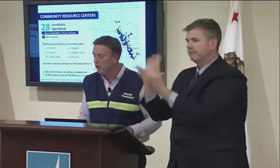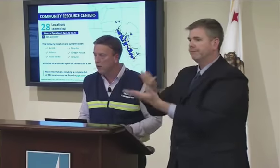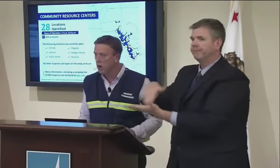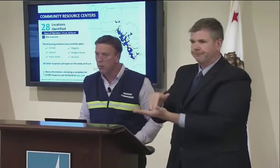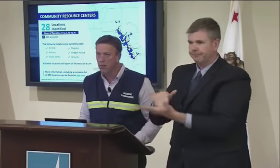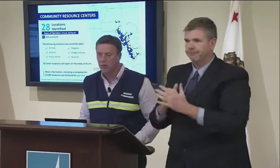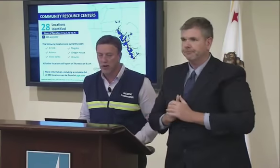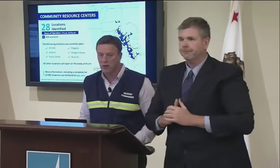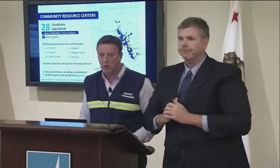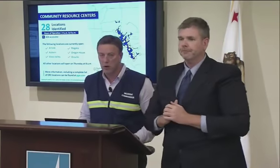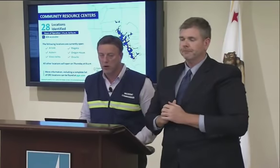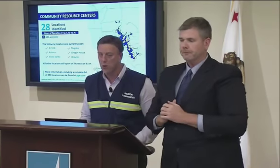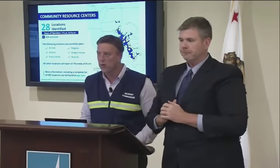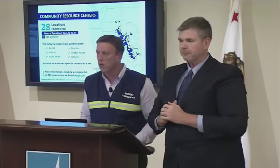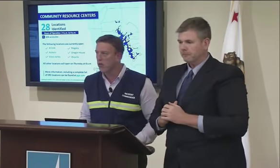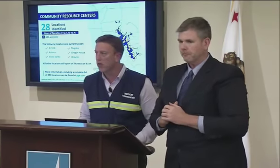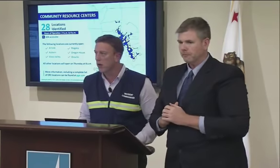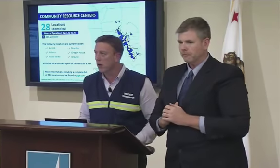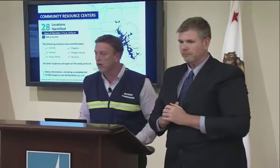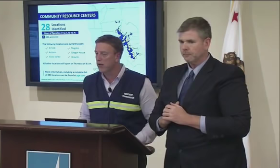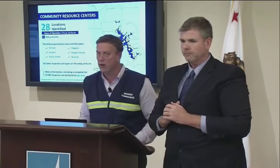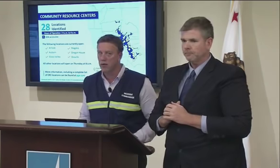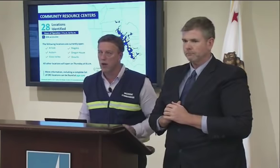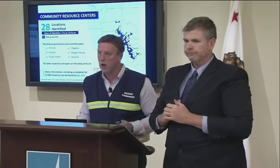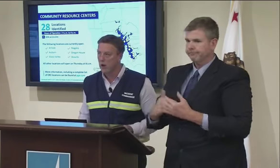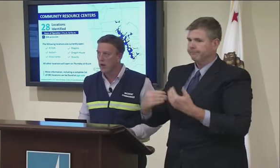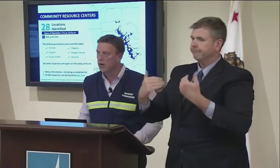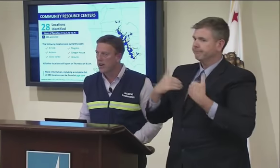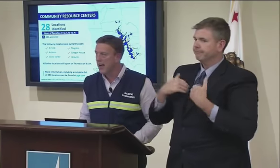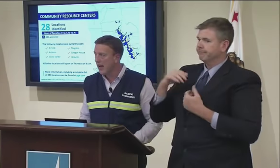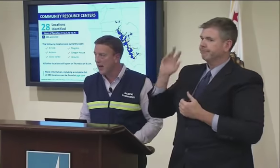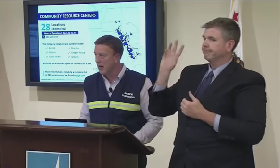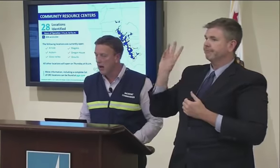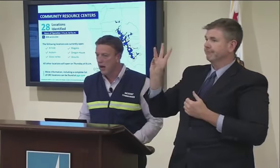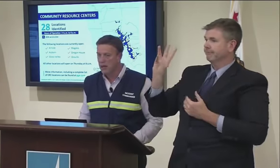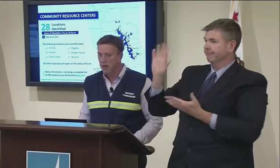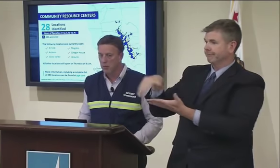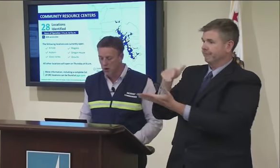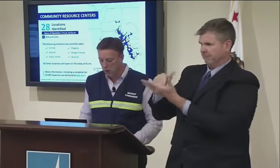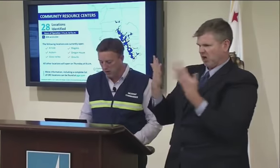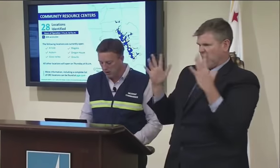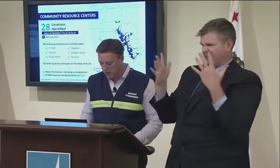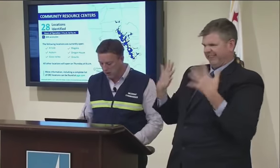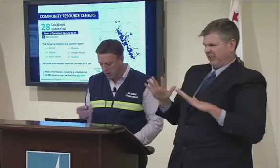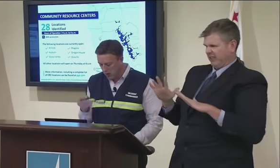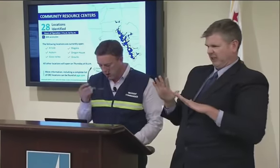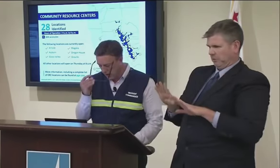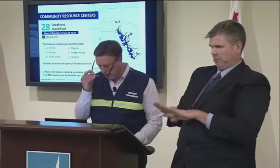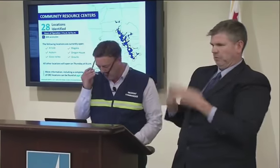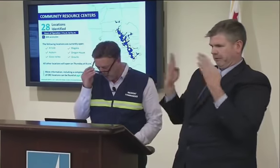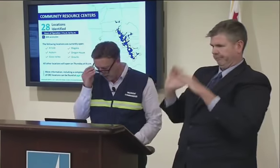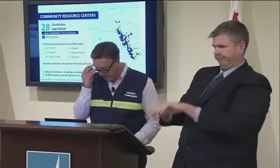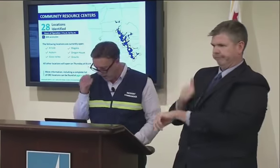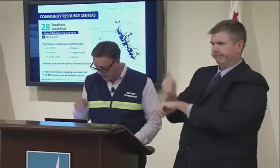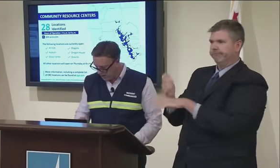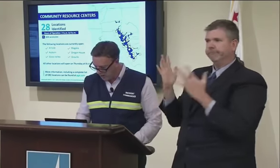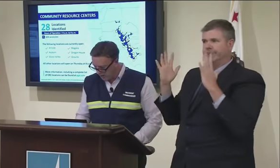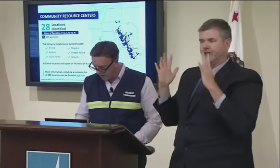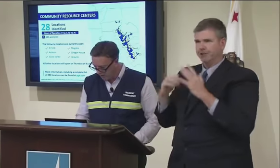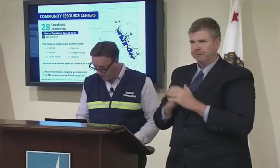that area, so we opened 6 community resource centers today, and they'll be open until 8